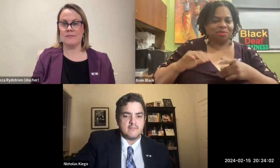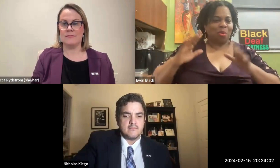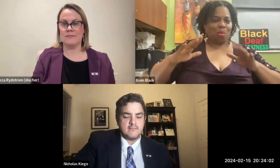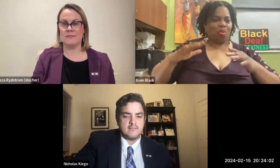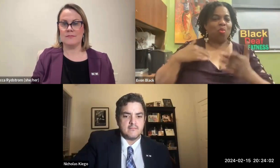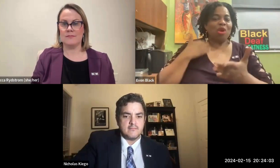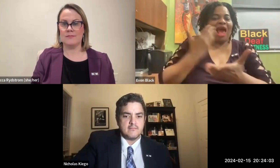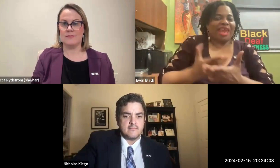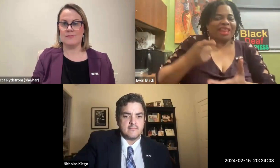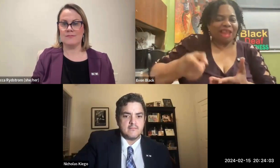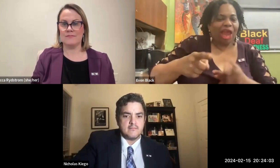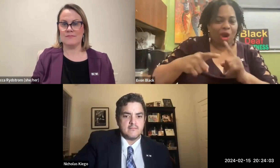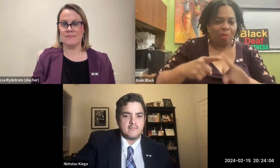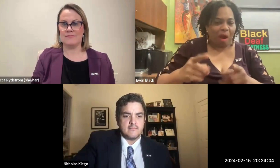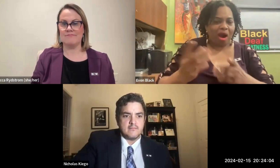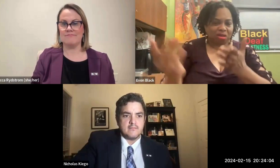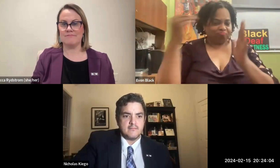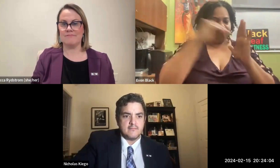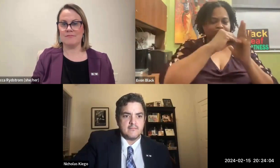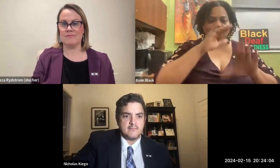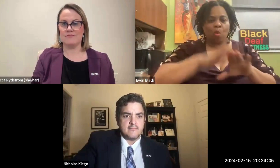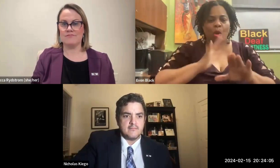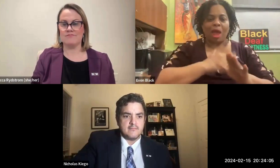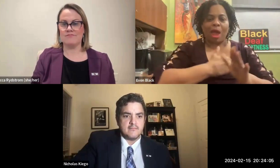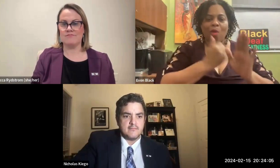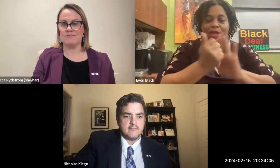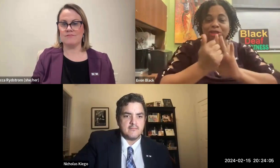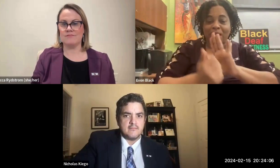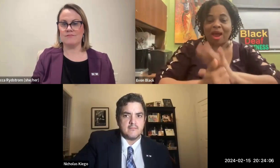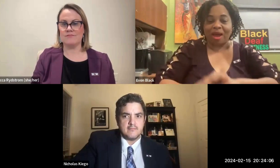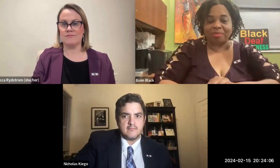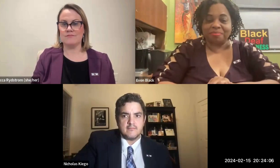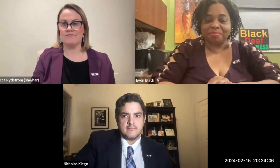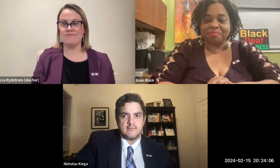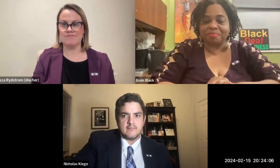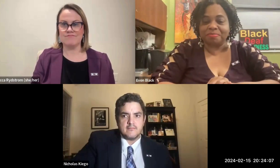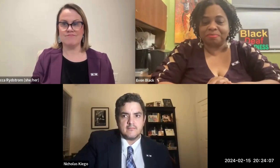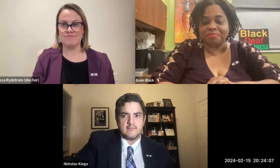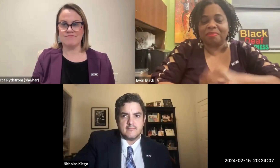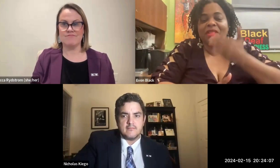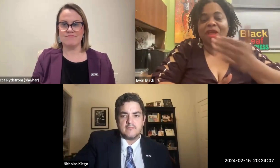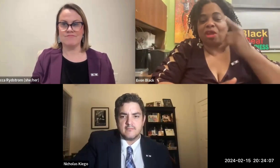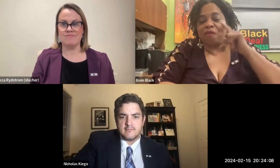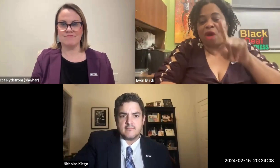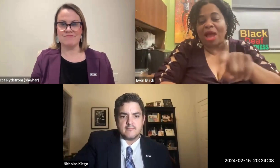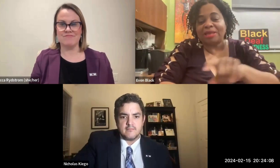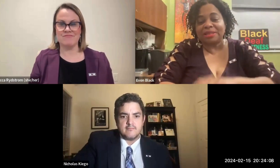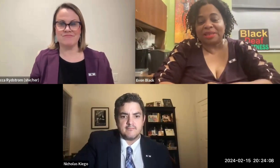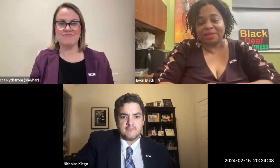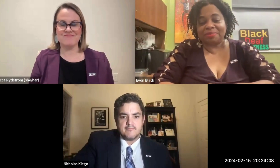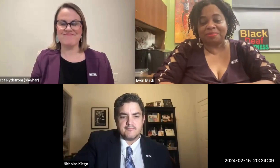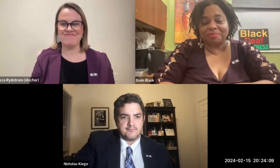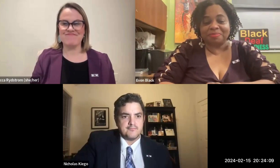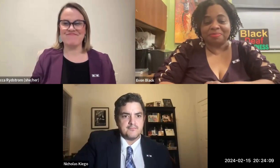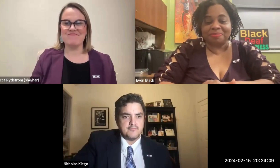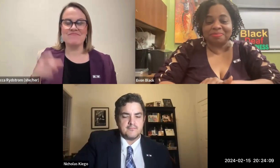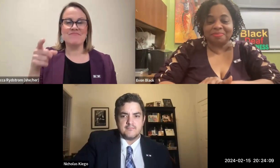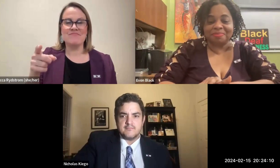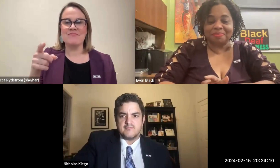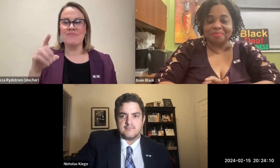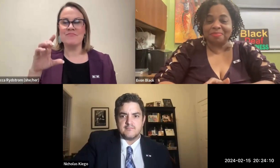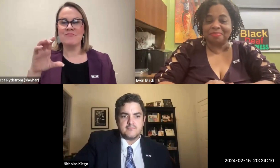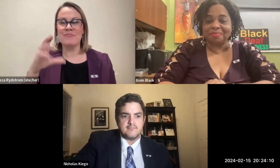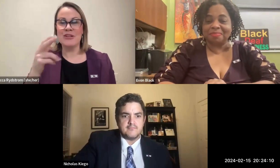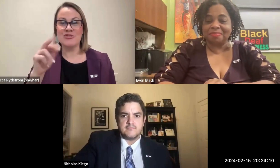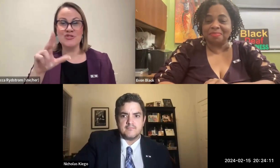looking into and working on diligently. We're not there yet in terms of a final determination, but it is certainly on our agenda. Thank you for asking